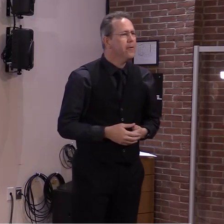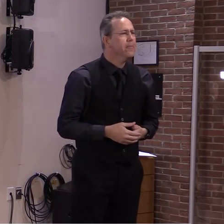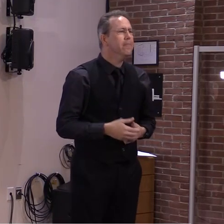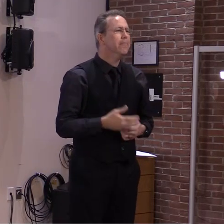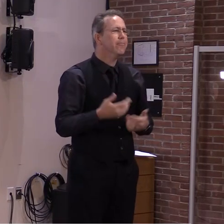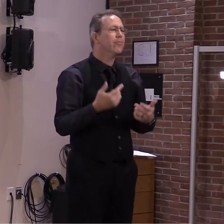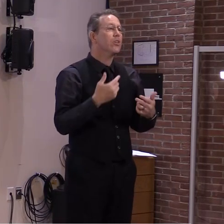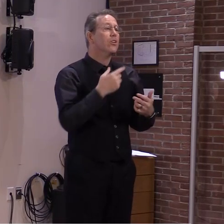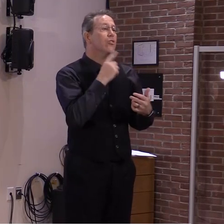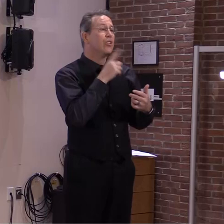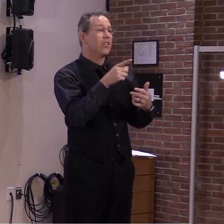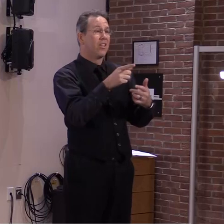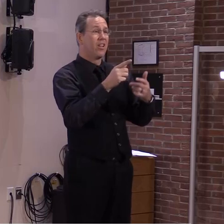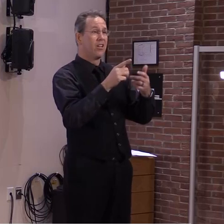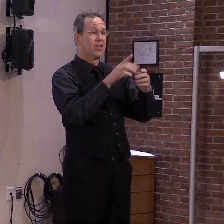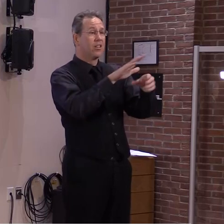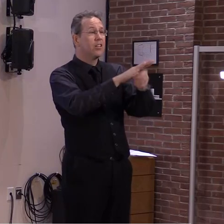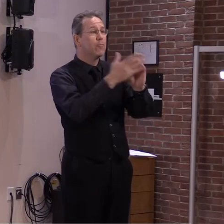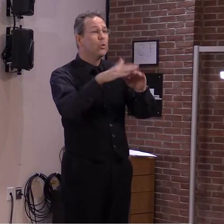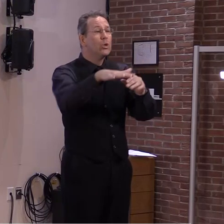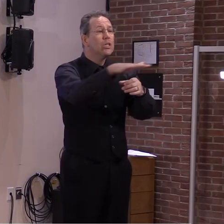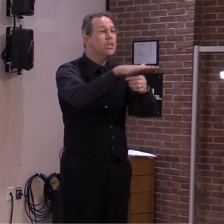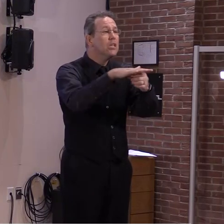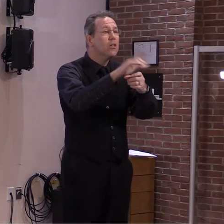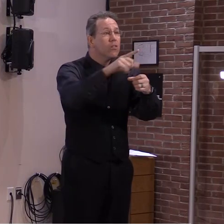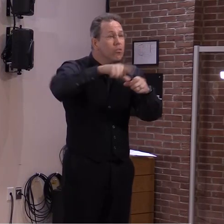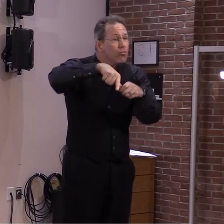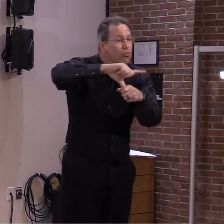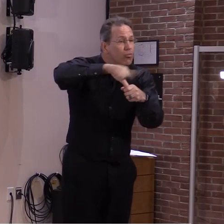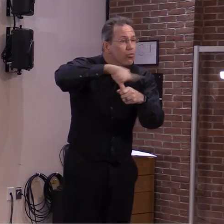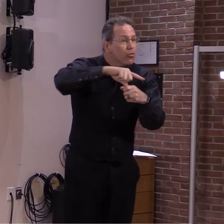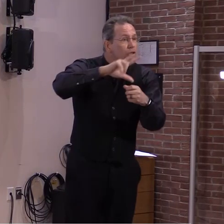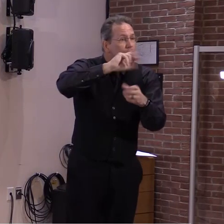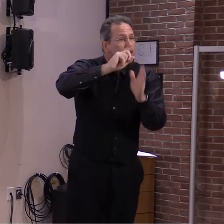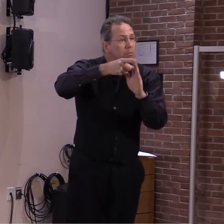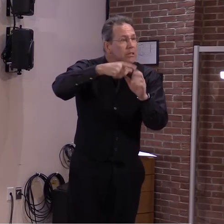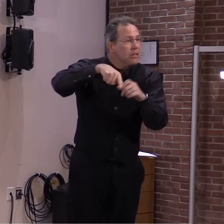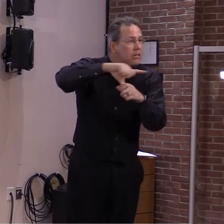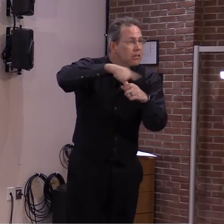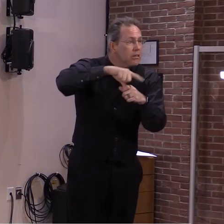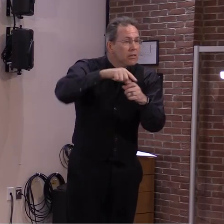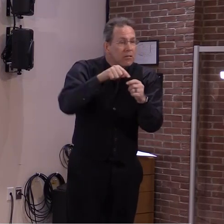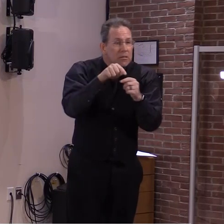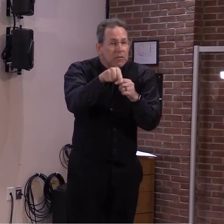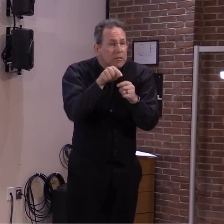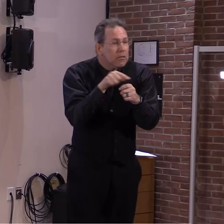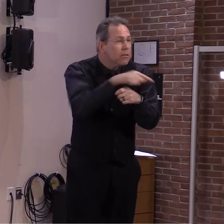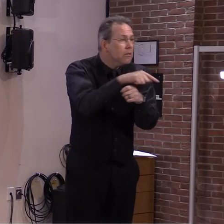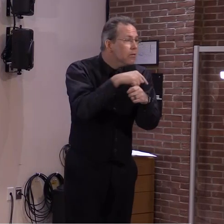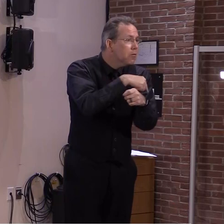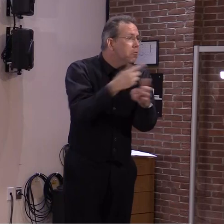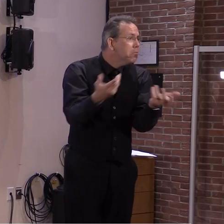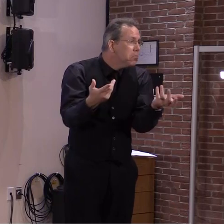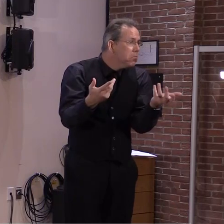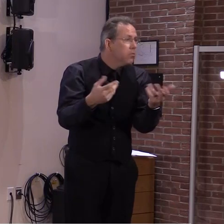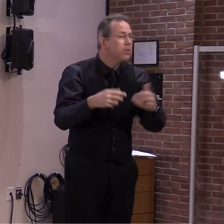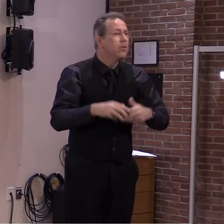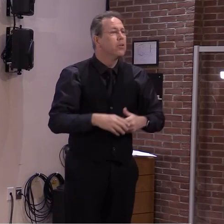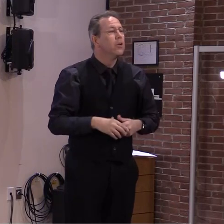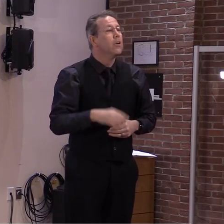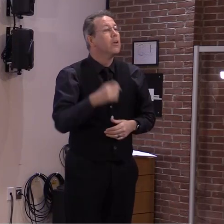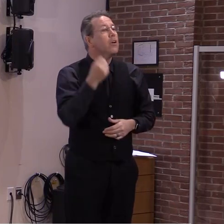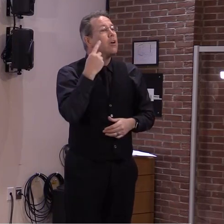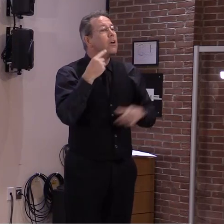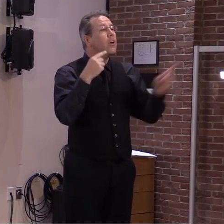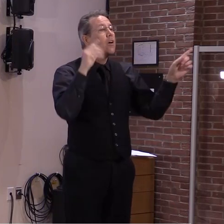30 minutes, but there may be, you may have to hunt a little bit. I mean, our federal pharmacy partners are getting Johnson & Johnson